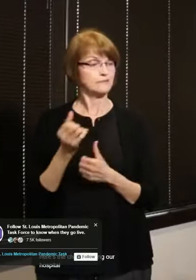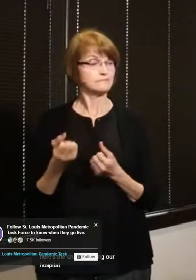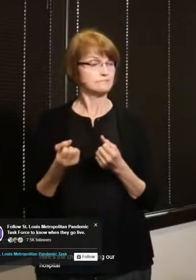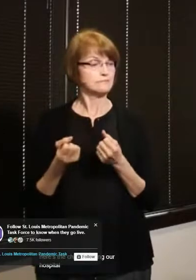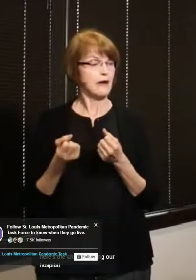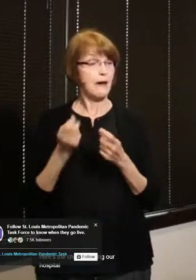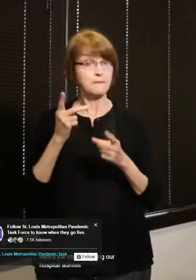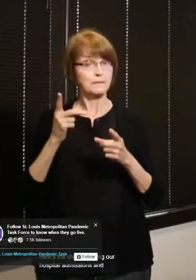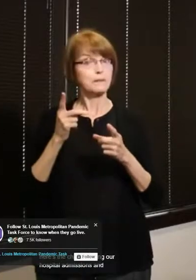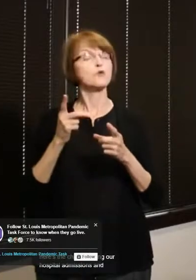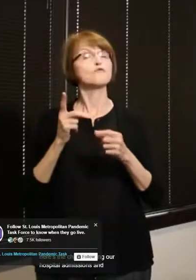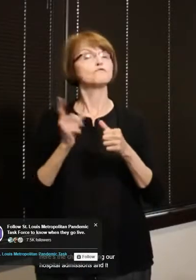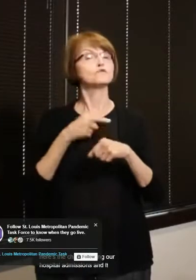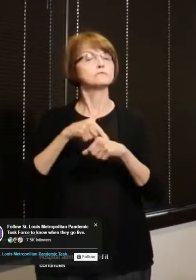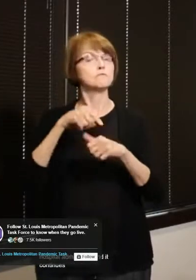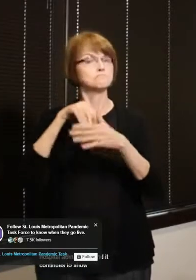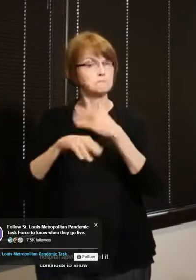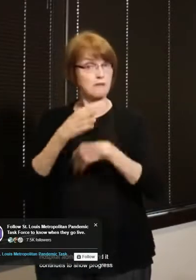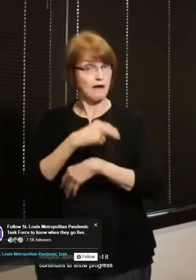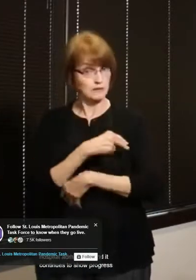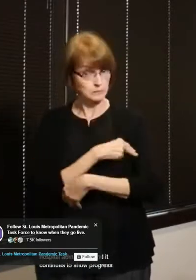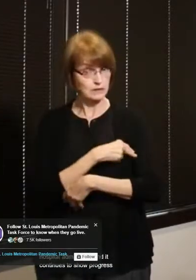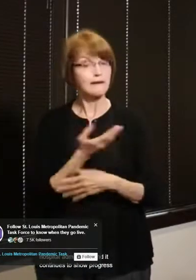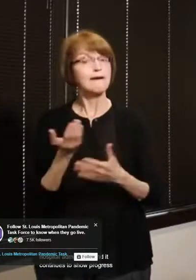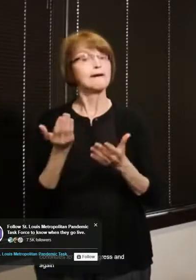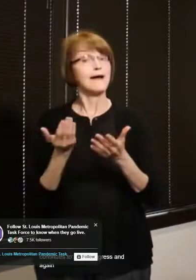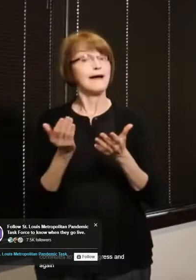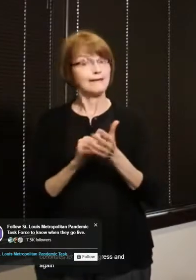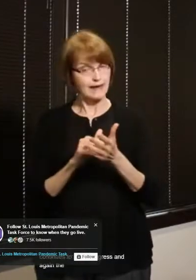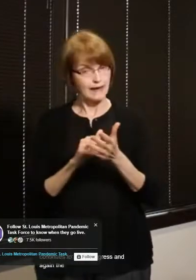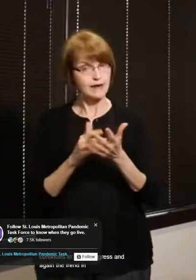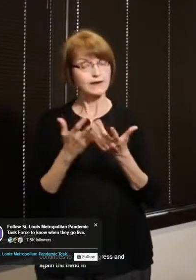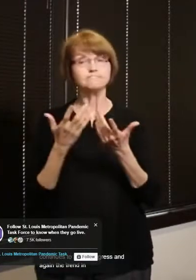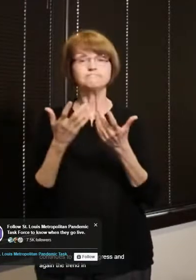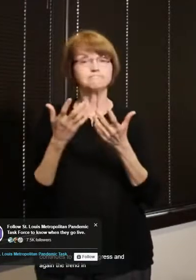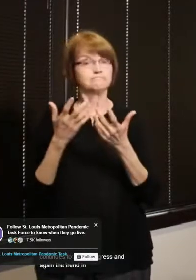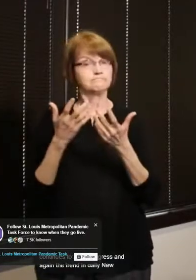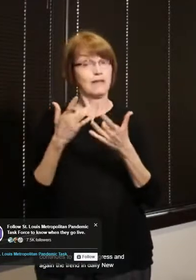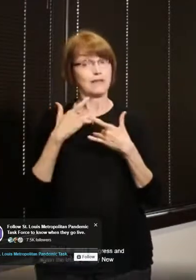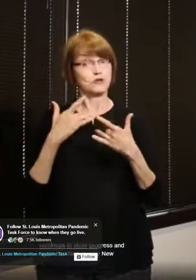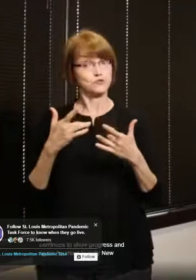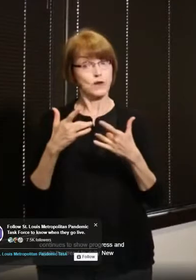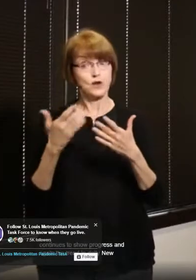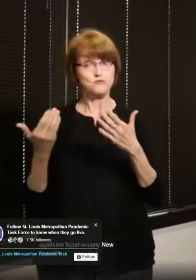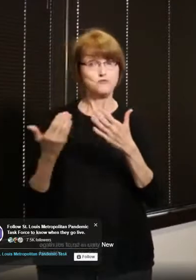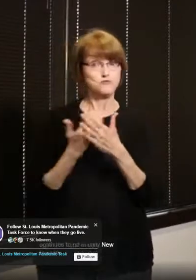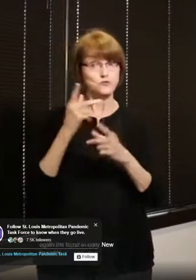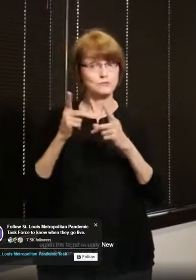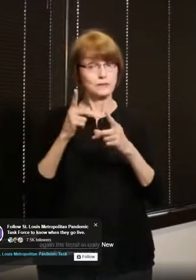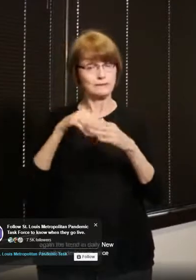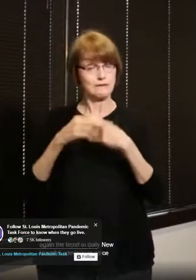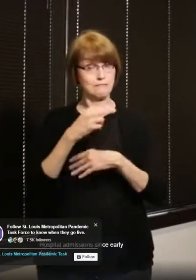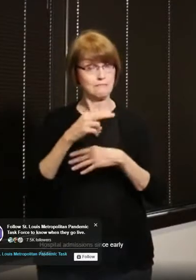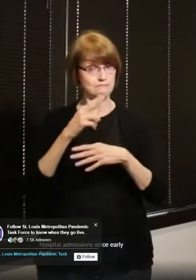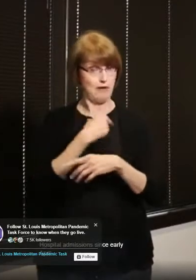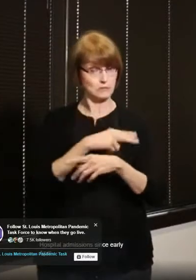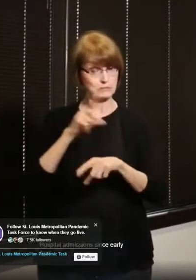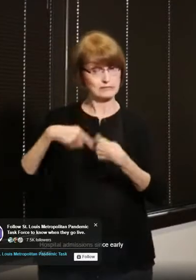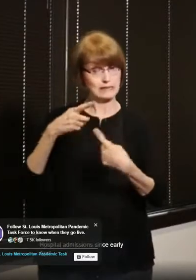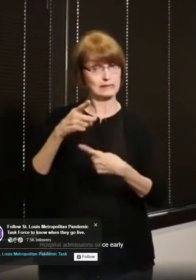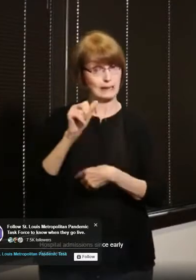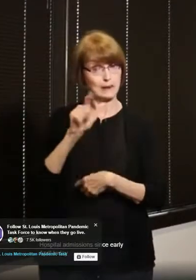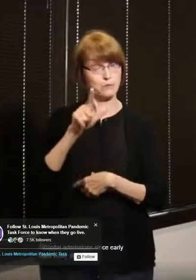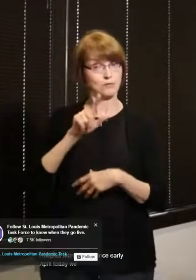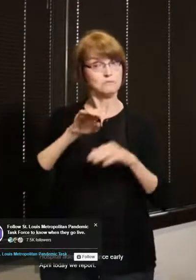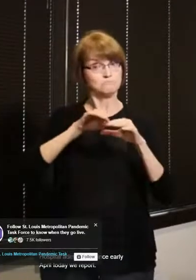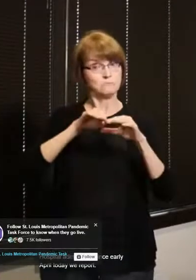admissions. And it continues to show progress. And again, the trend in daily new hospital admissions since early April. Today